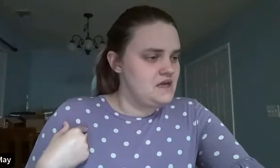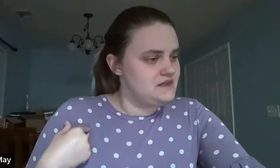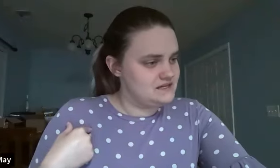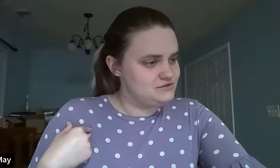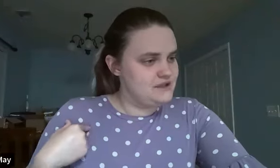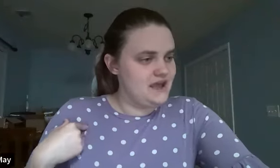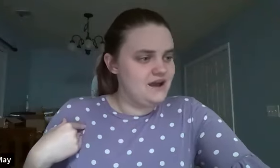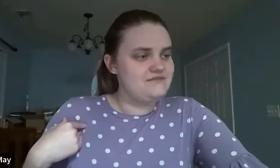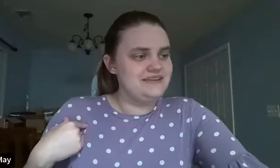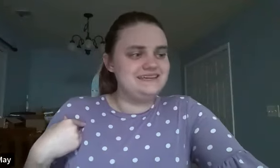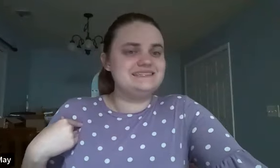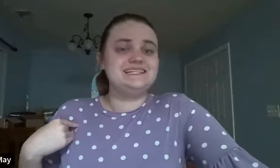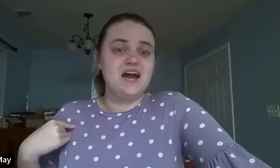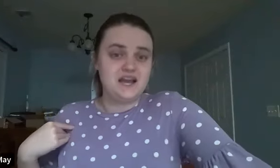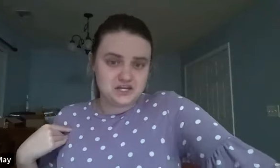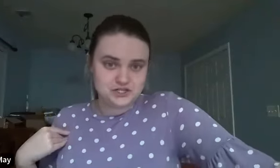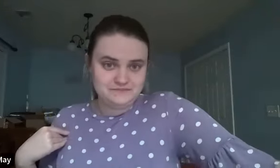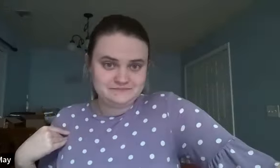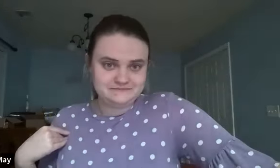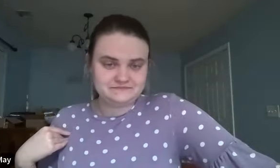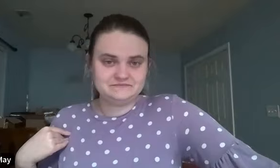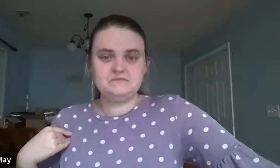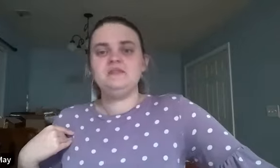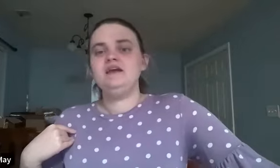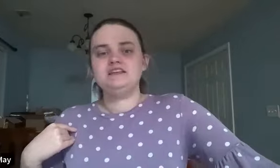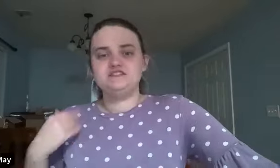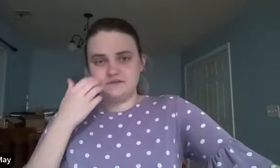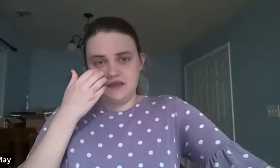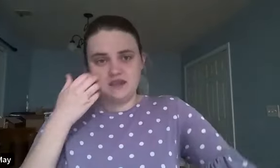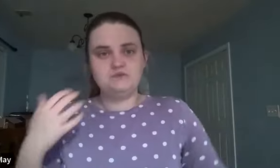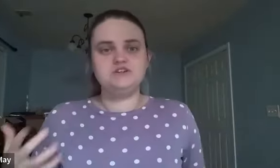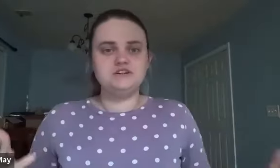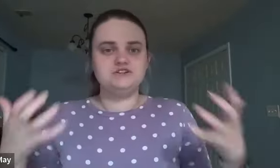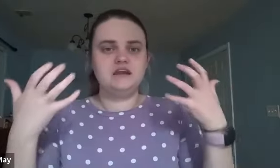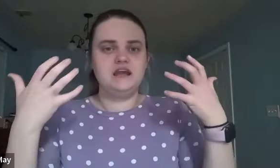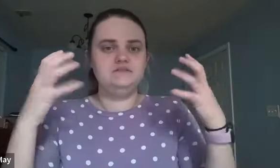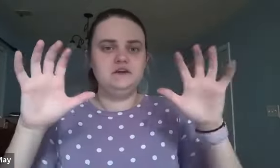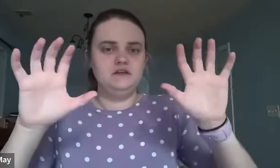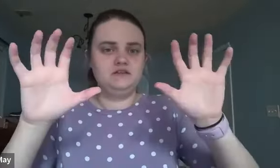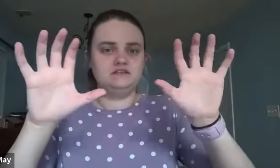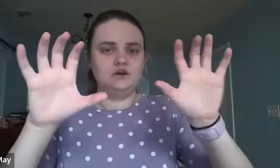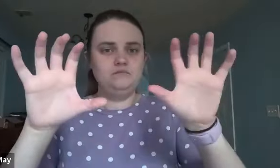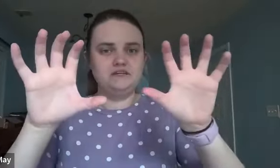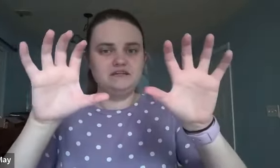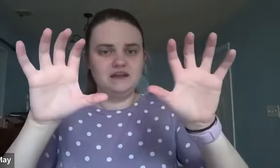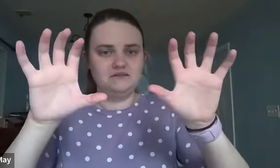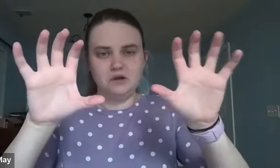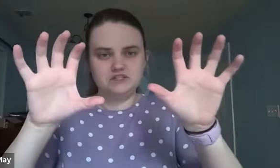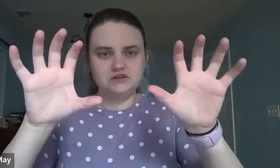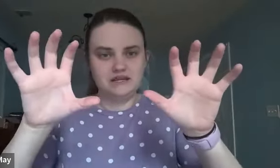The next one we have is tiger. And so for tiger, what you're going to do is you're going to have these open kind of monster hands,